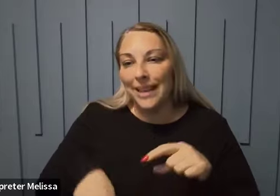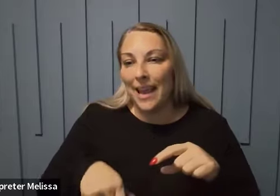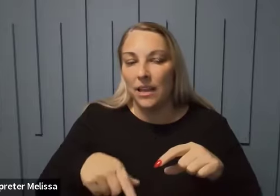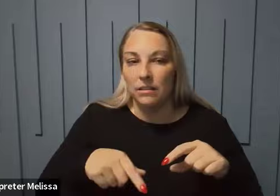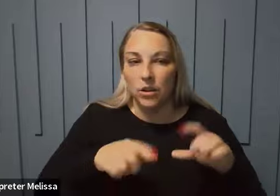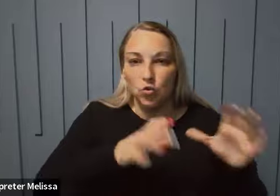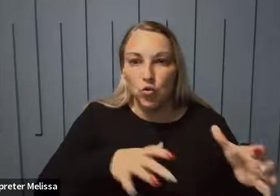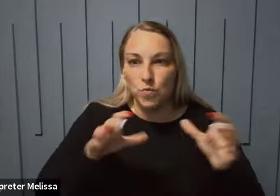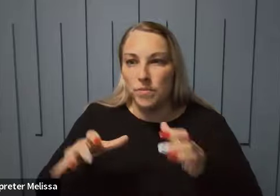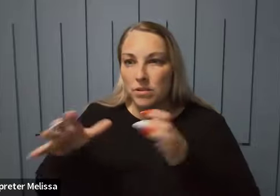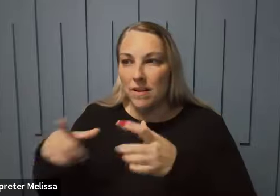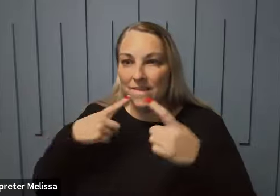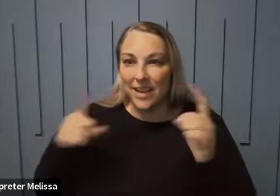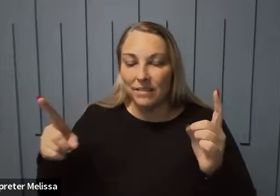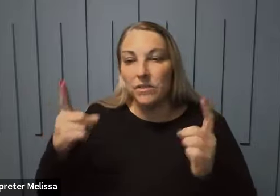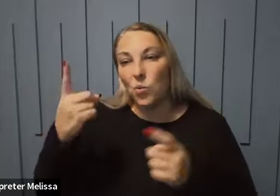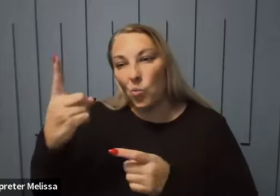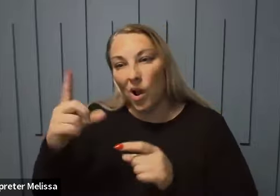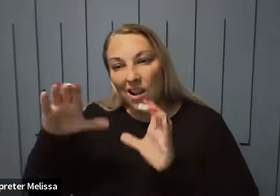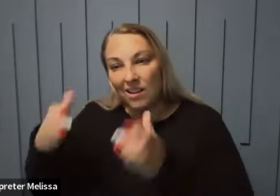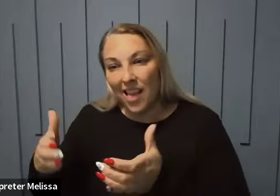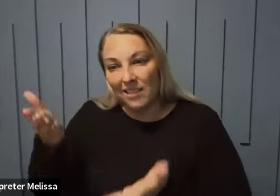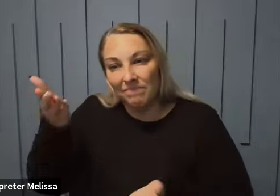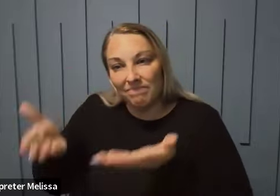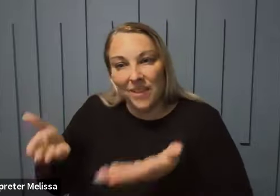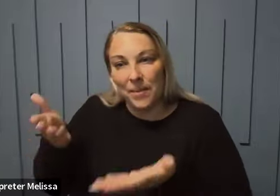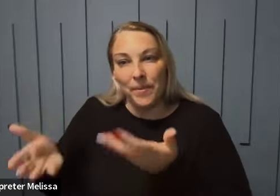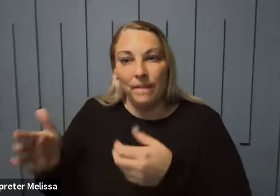So, sometimes we have in a classroom one